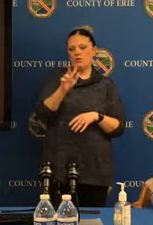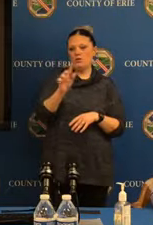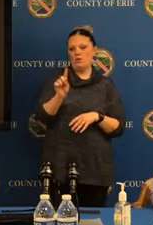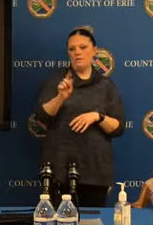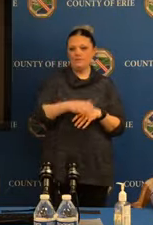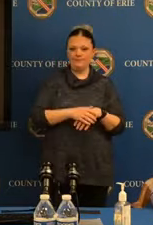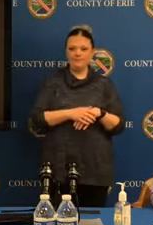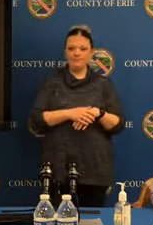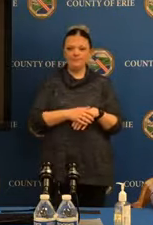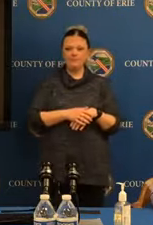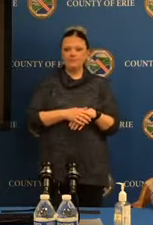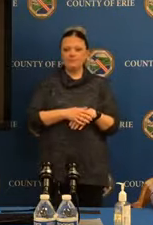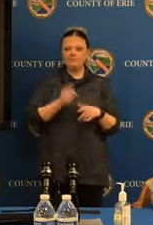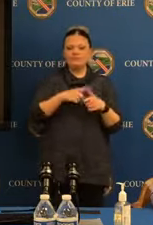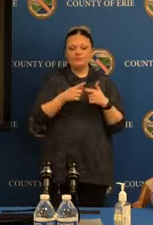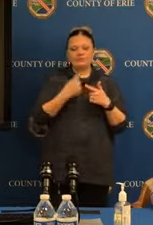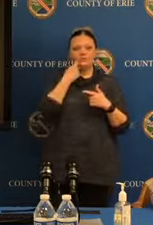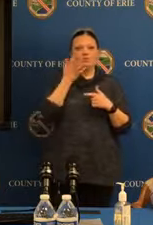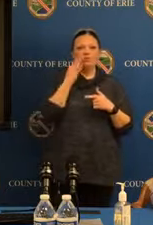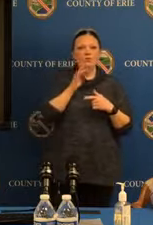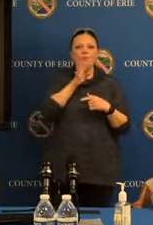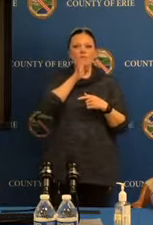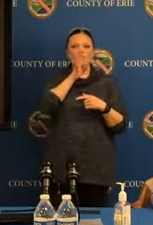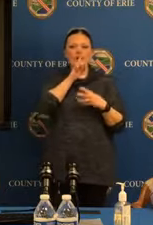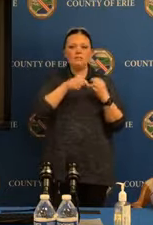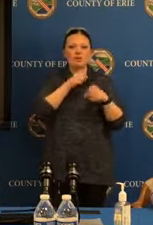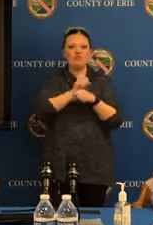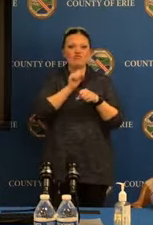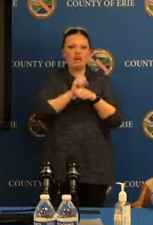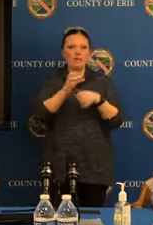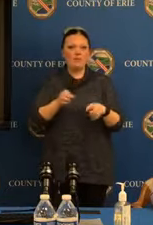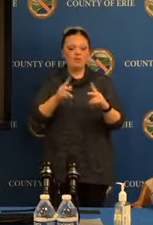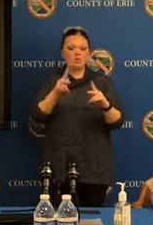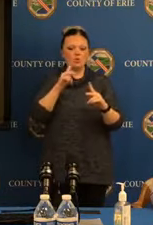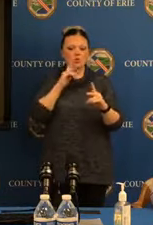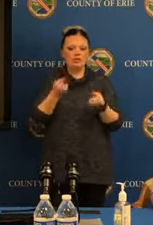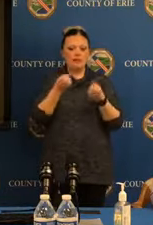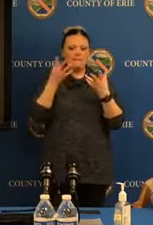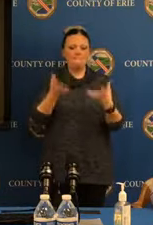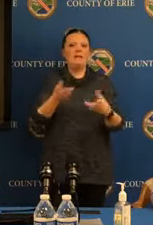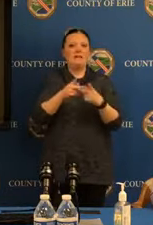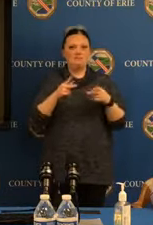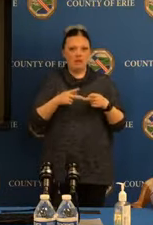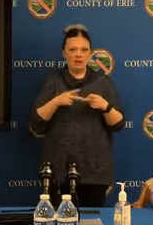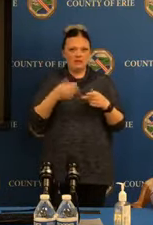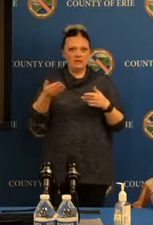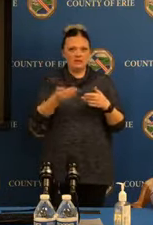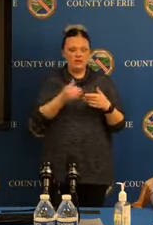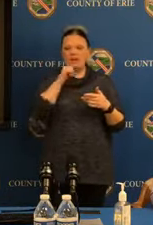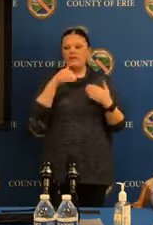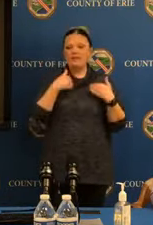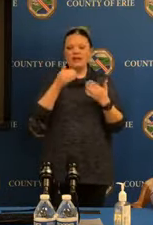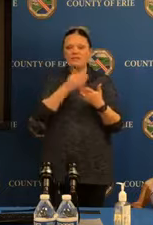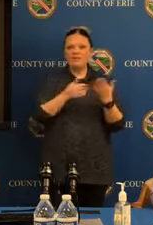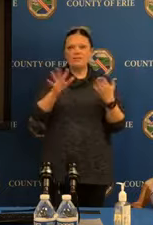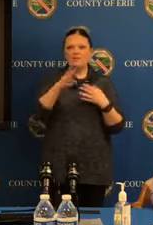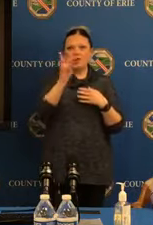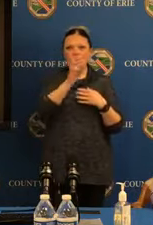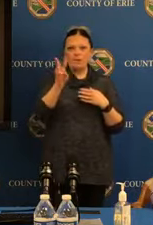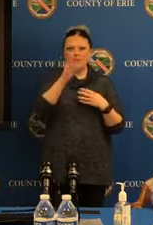834-3131. Earlier, we talked about job opportunities at a number of local employers who are hiring. I did not have some of their web